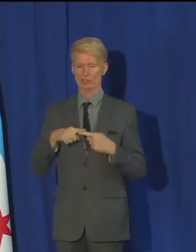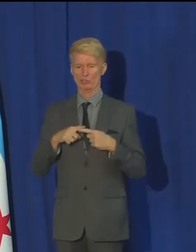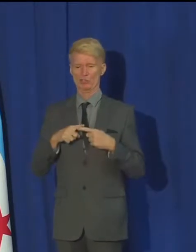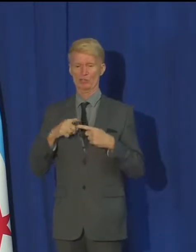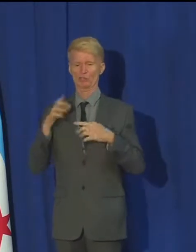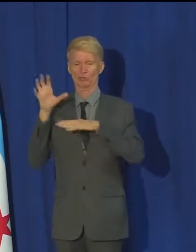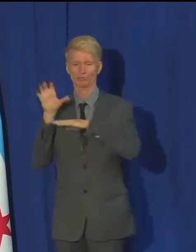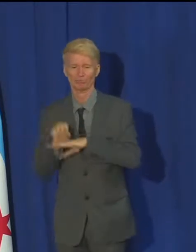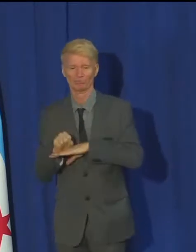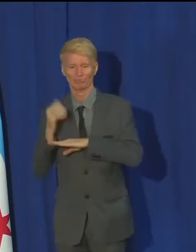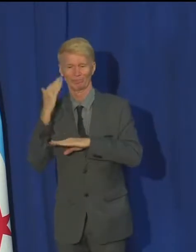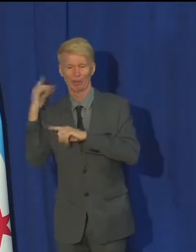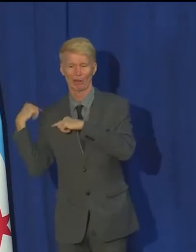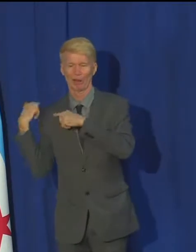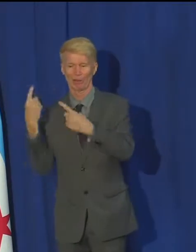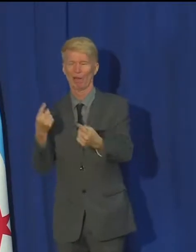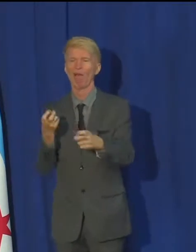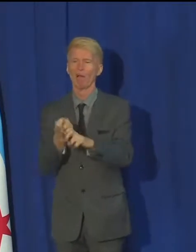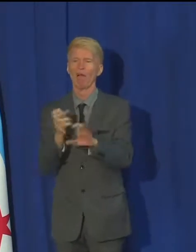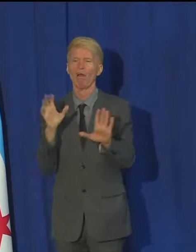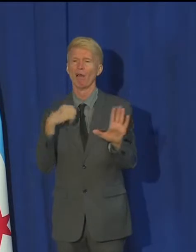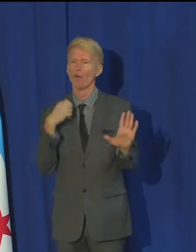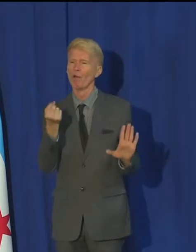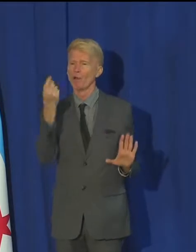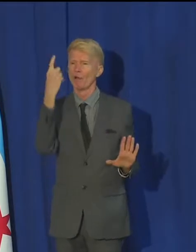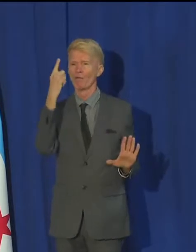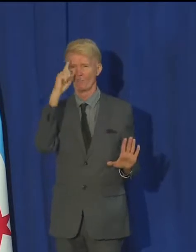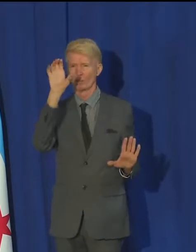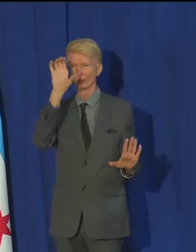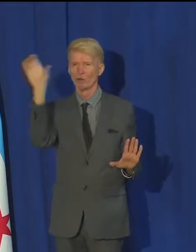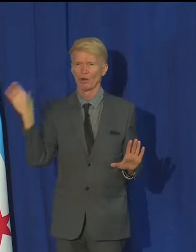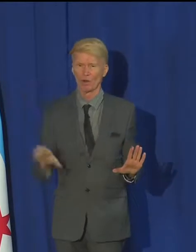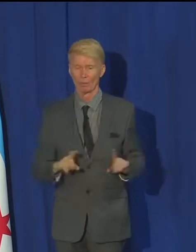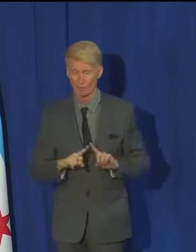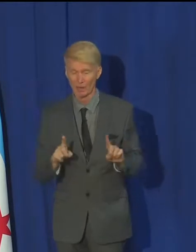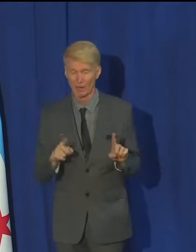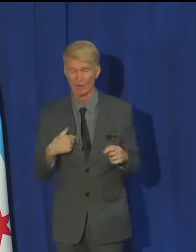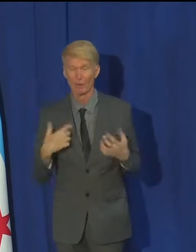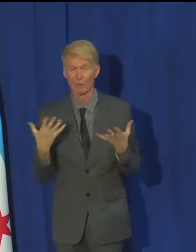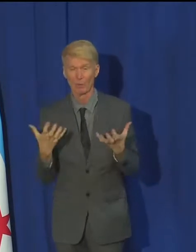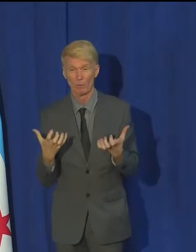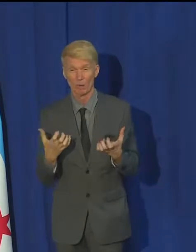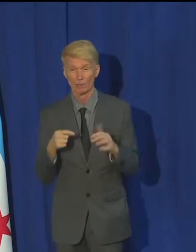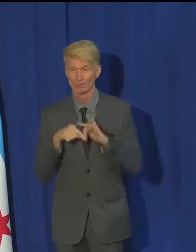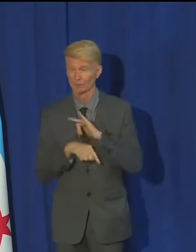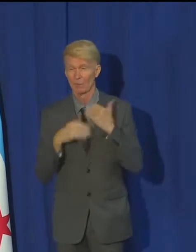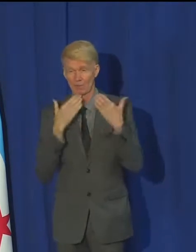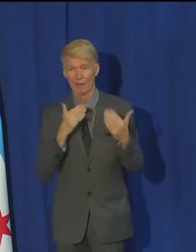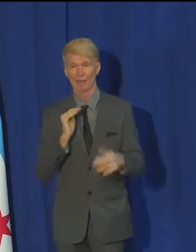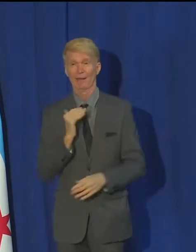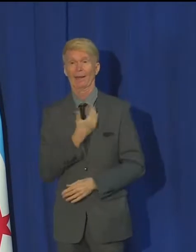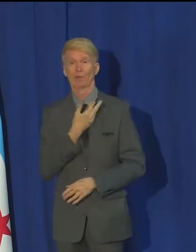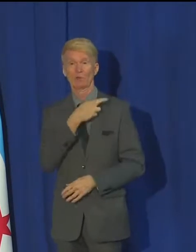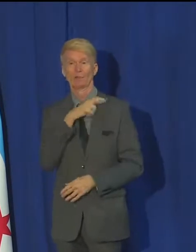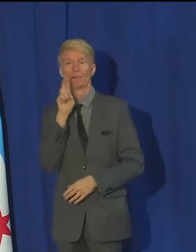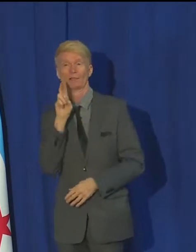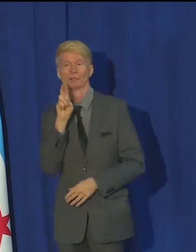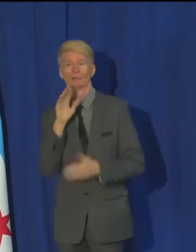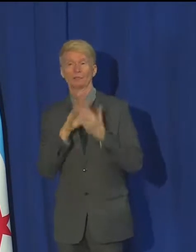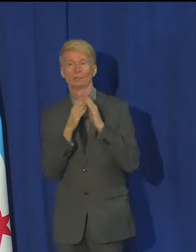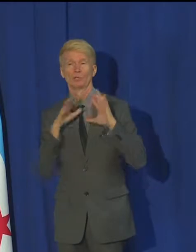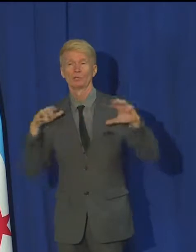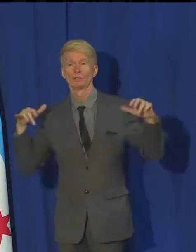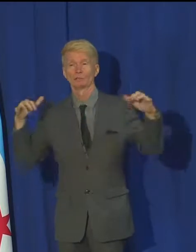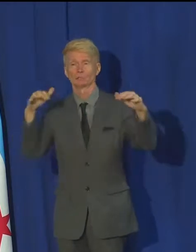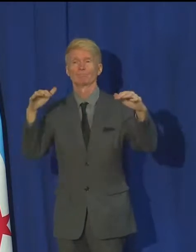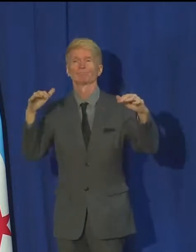ways, I know has been a hard thing for folks here in Chicago. But I do want to broadly thank our religious communities for doing the right